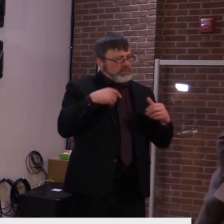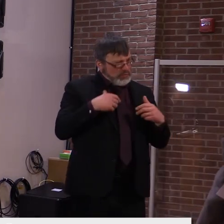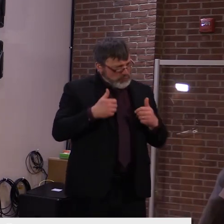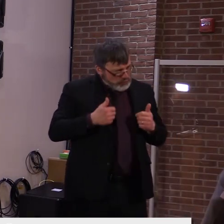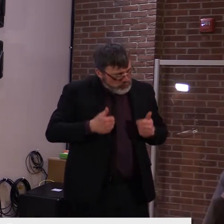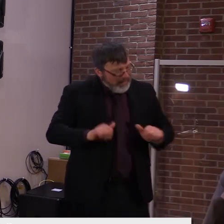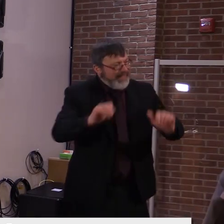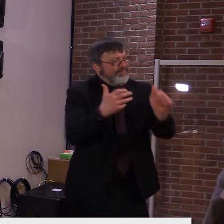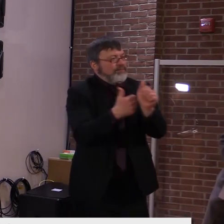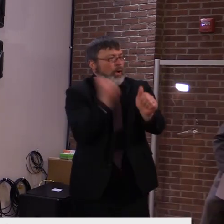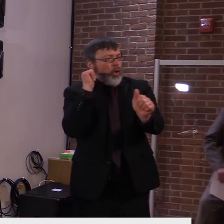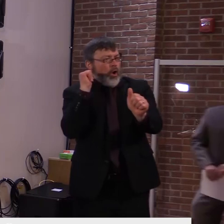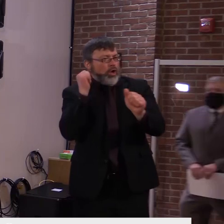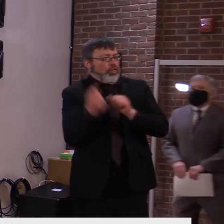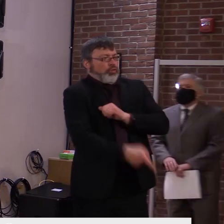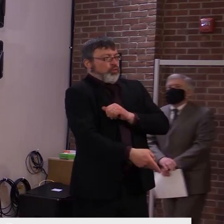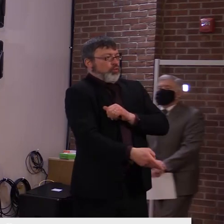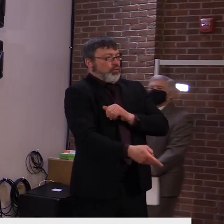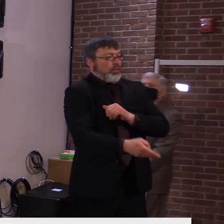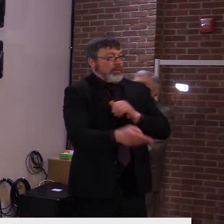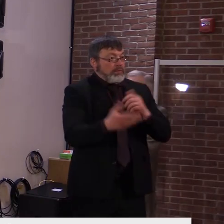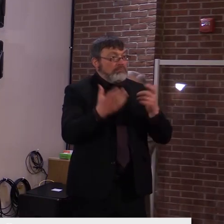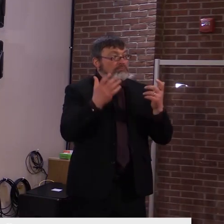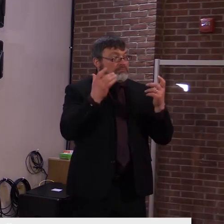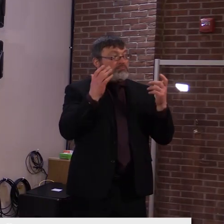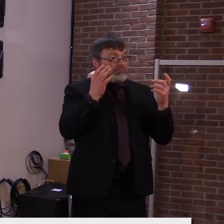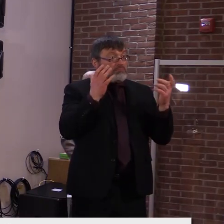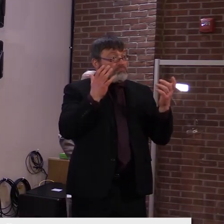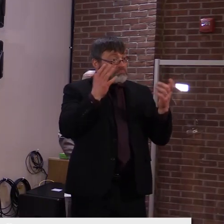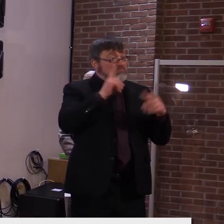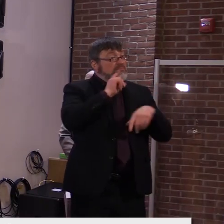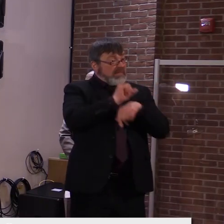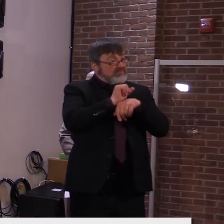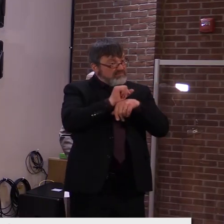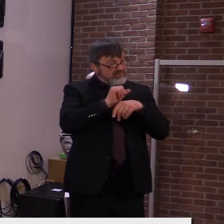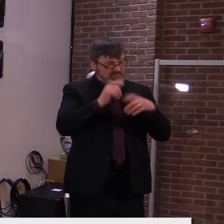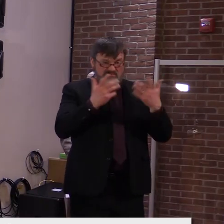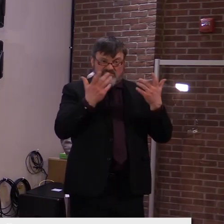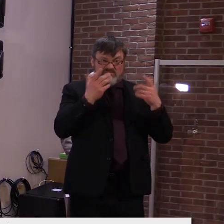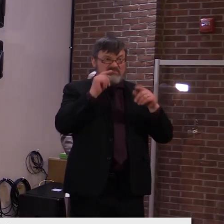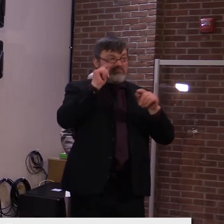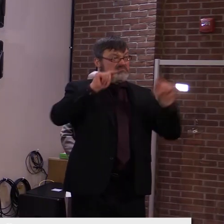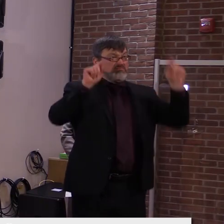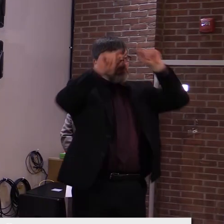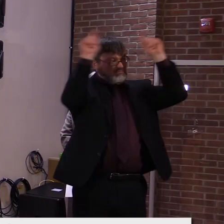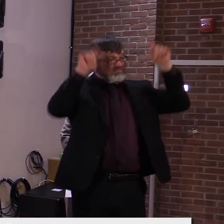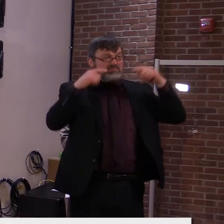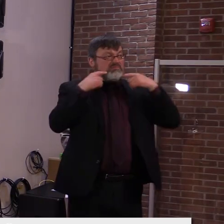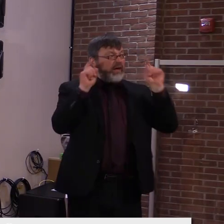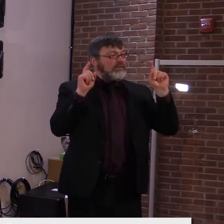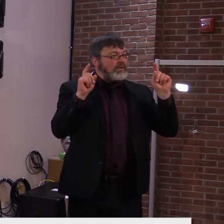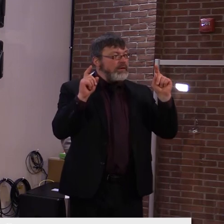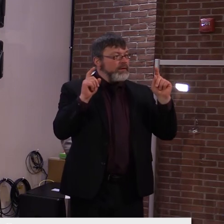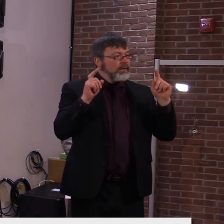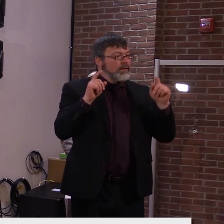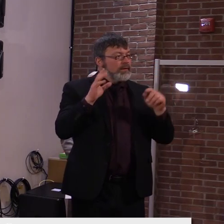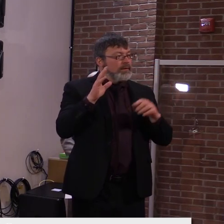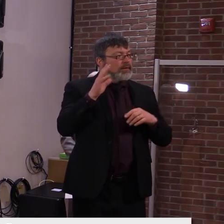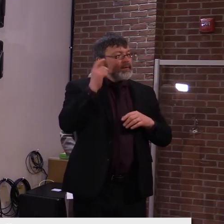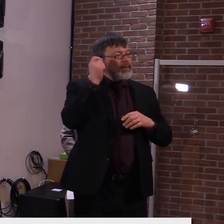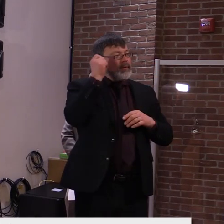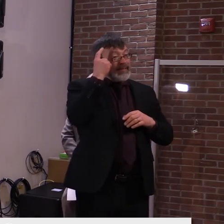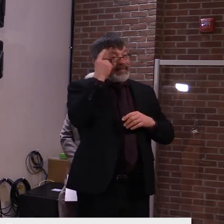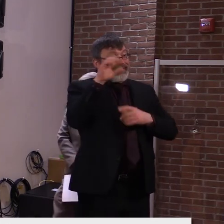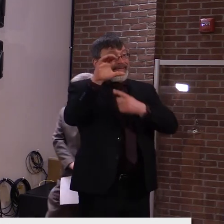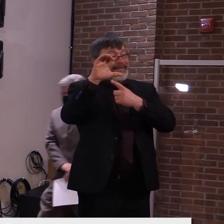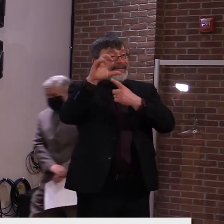to adhere to that. And there was just a something with the policy at CBMC that made them